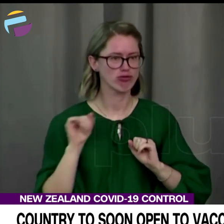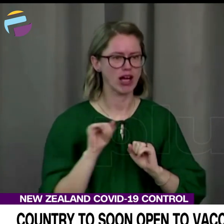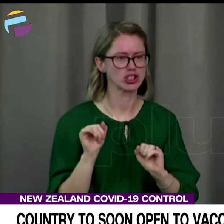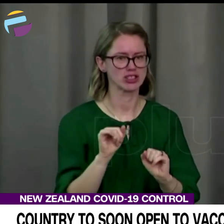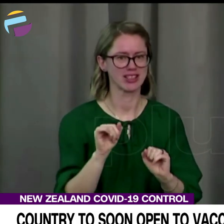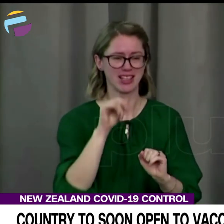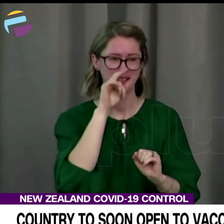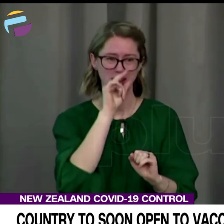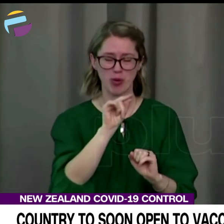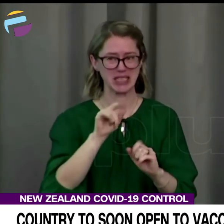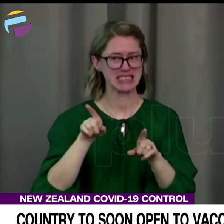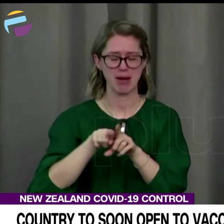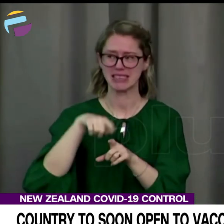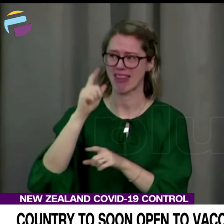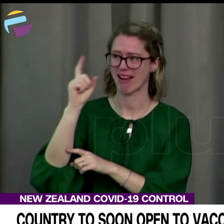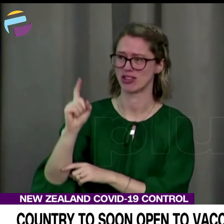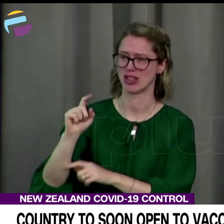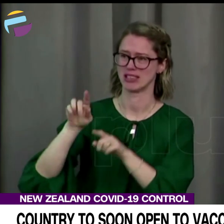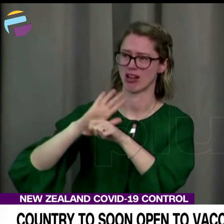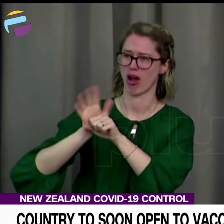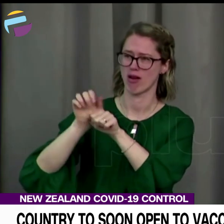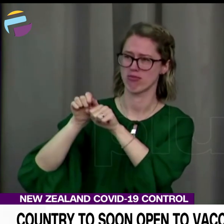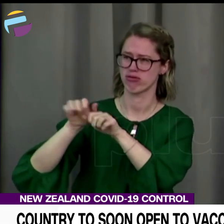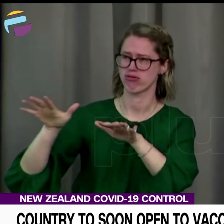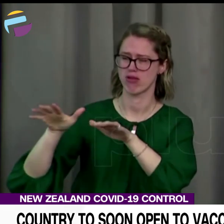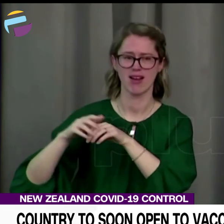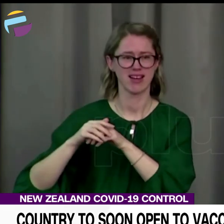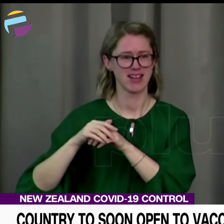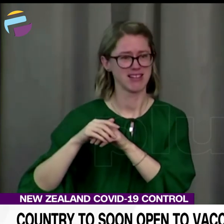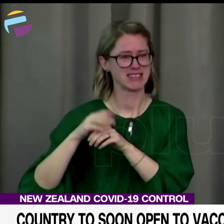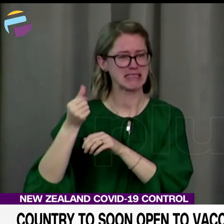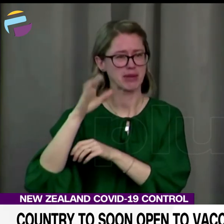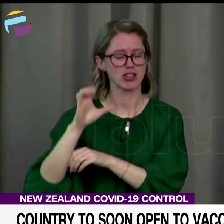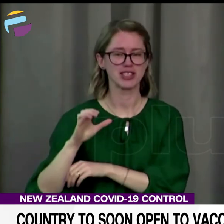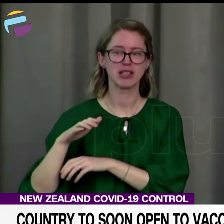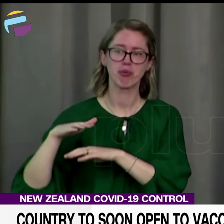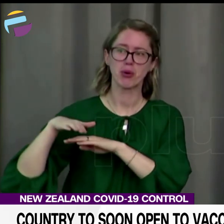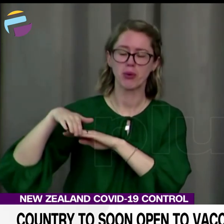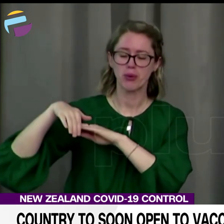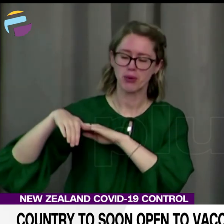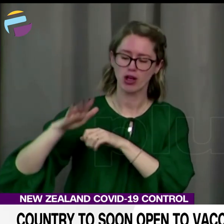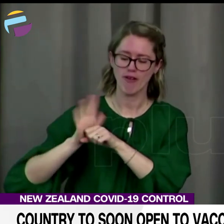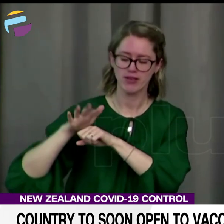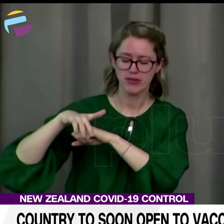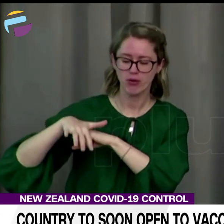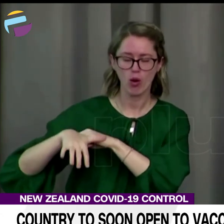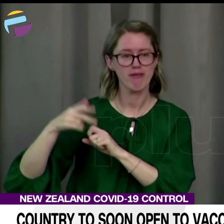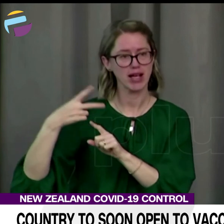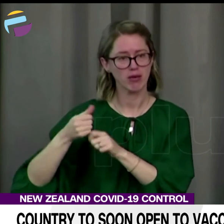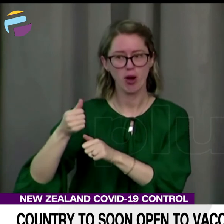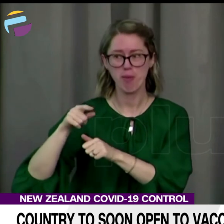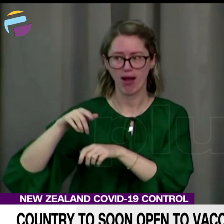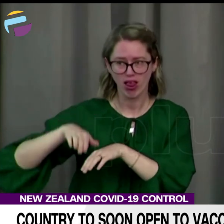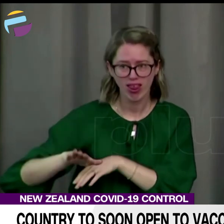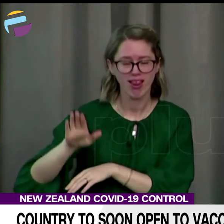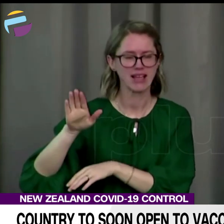see us in the situation many other countries are finding themselves in, where after sustained periods of case numbers falling due to vaccination, they're finding them